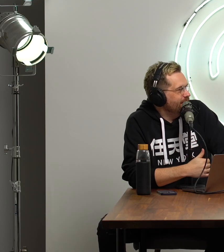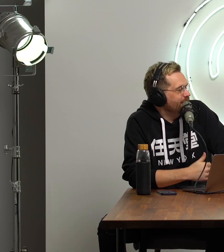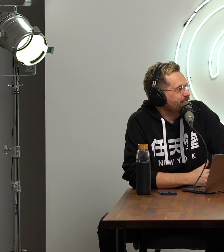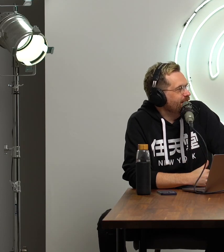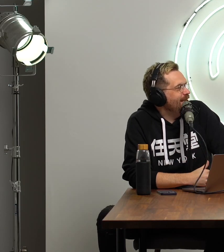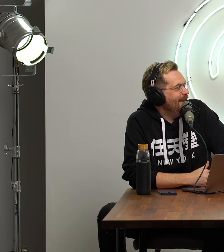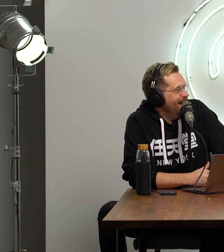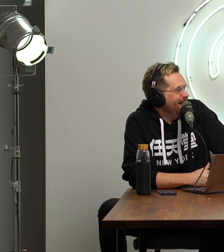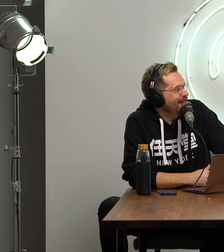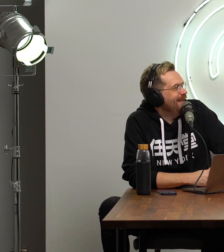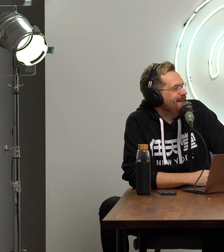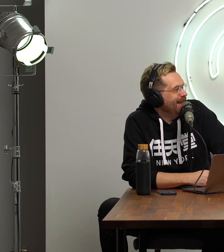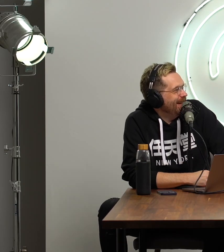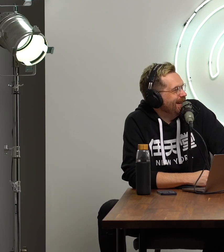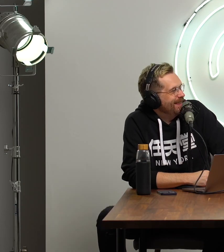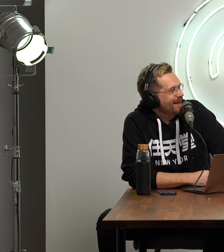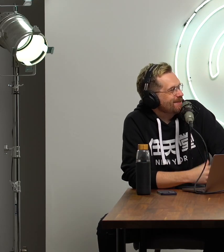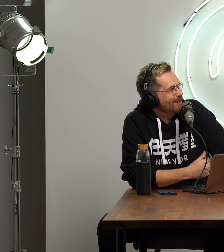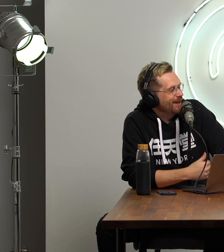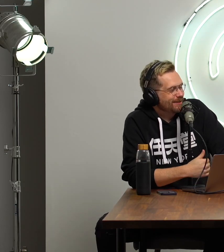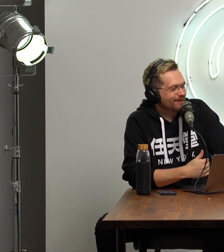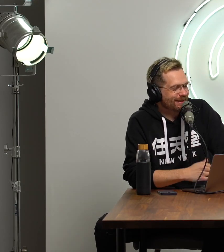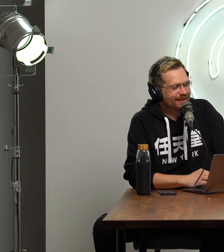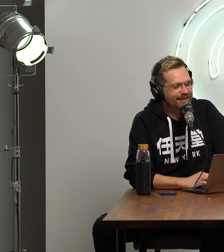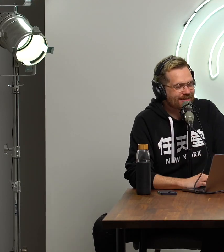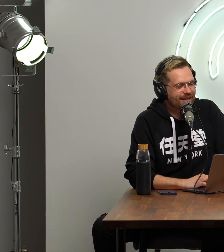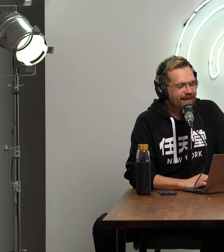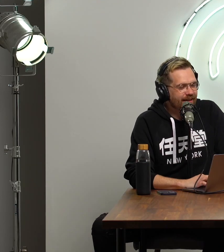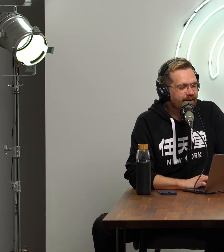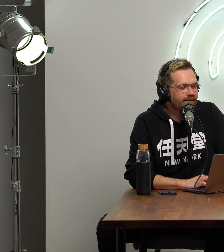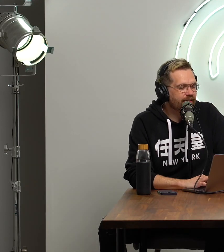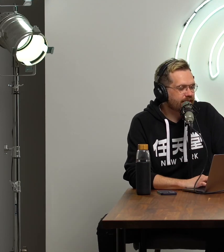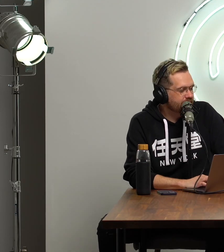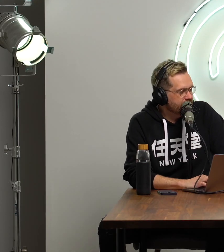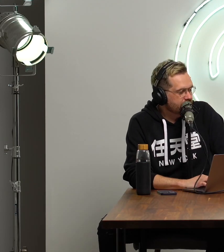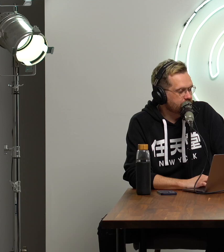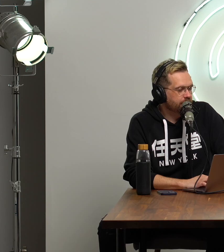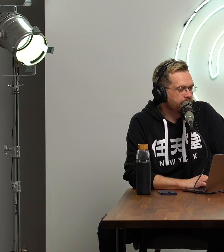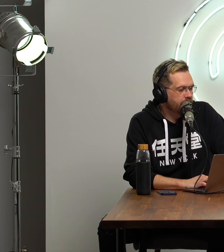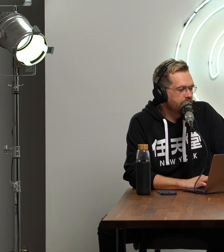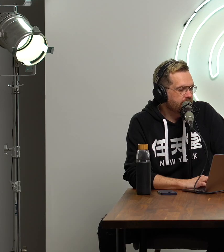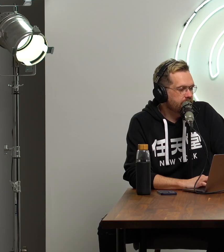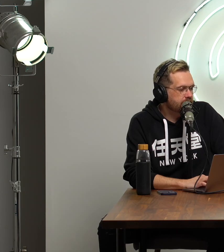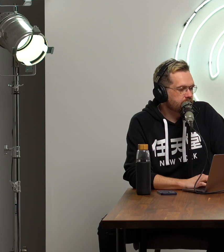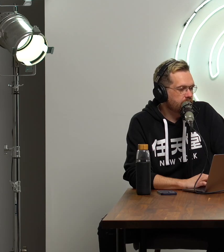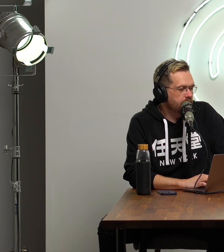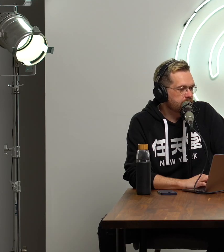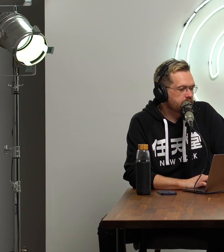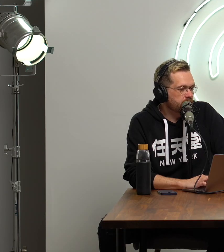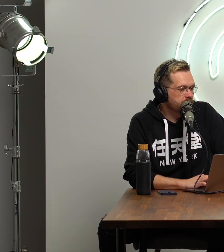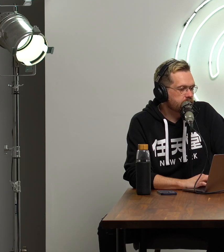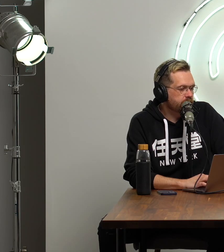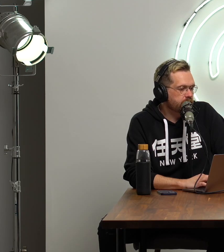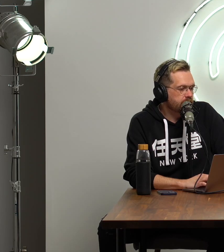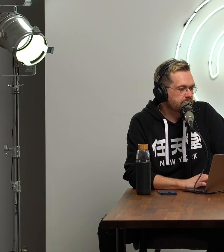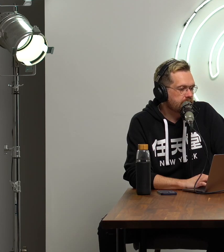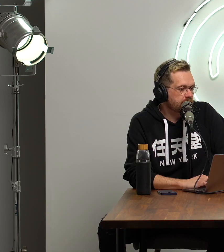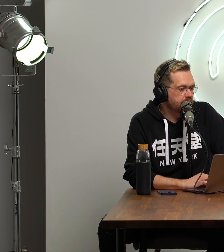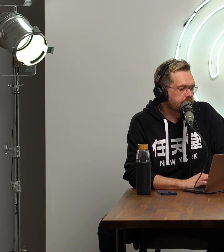literature like i got a whole stack in my office that is okay that's cool that is cool uh let's let's move on to the next headline next